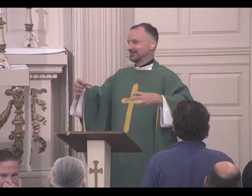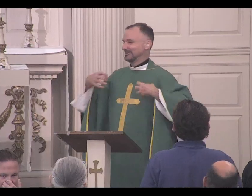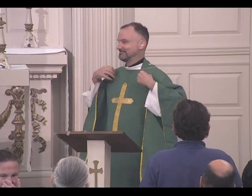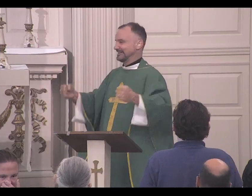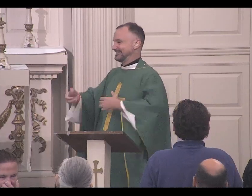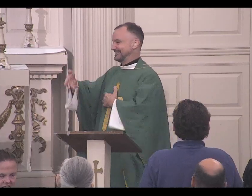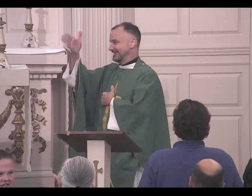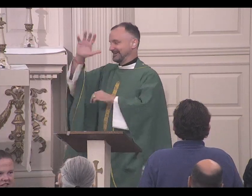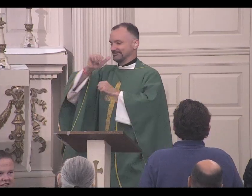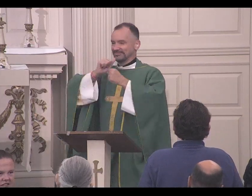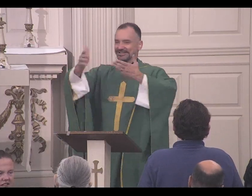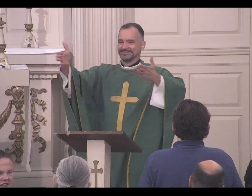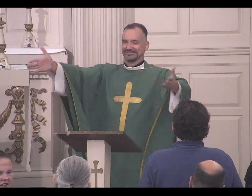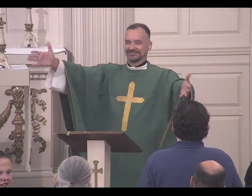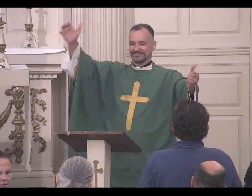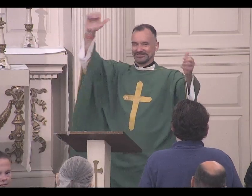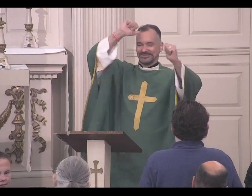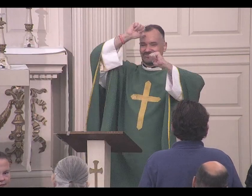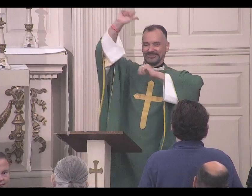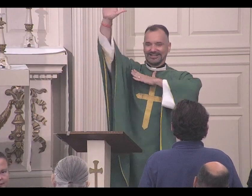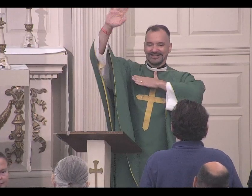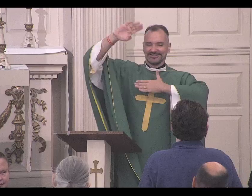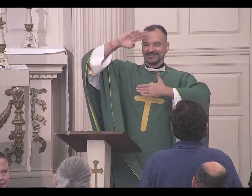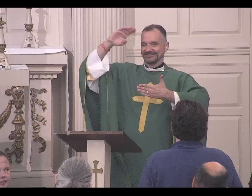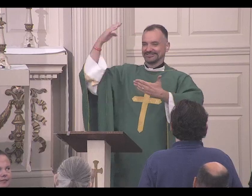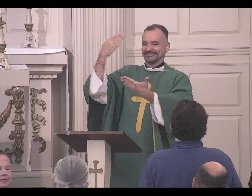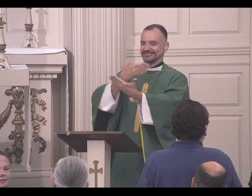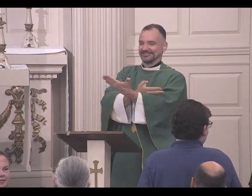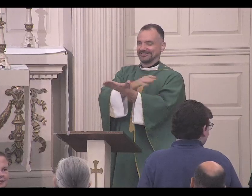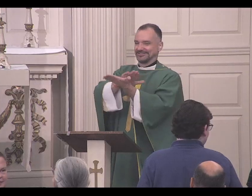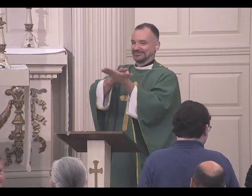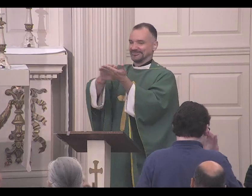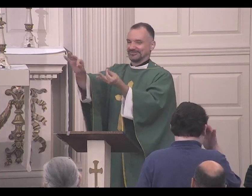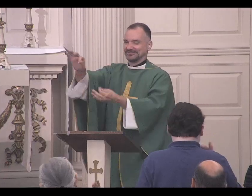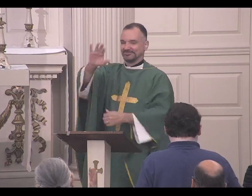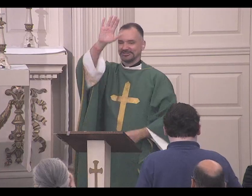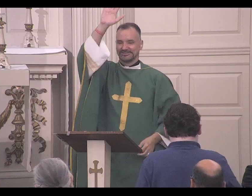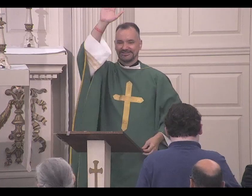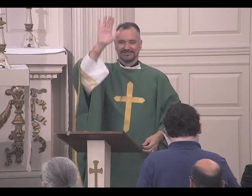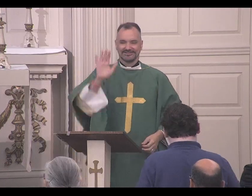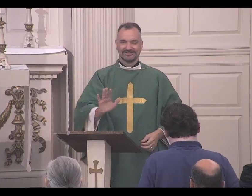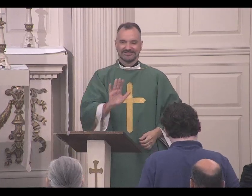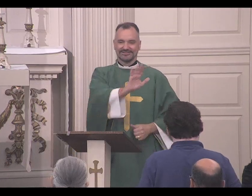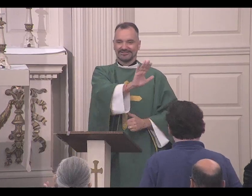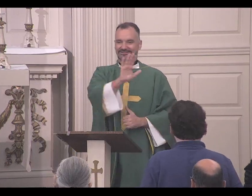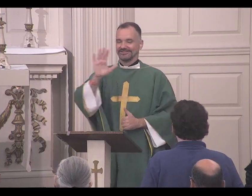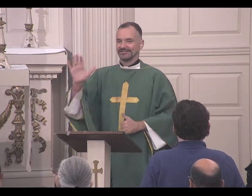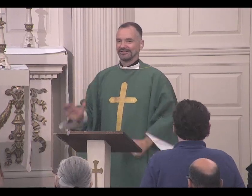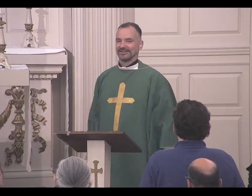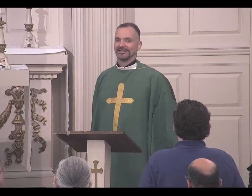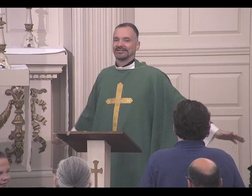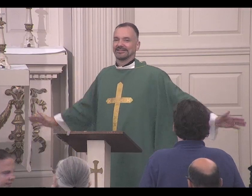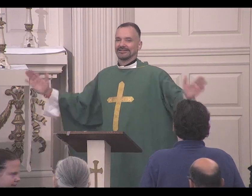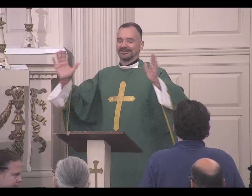May Almighty God bless you, the Father, and the Son, and the Holy Spirit. Amen. Amen.